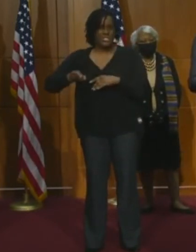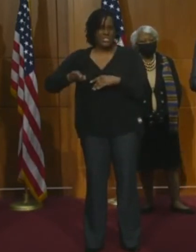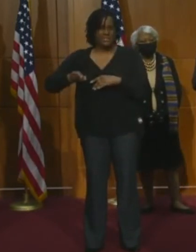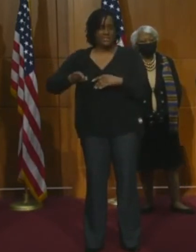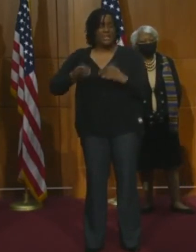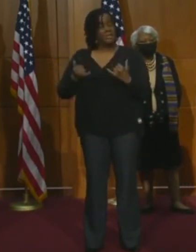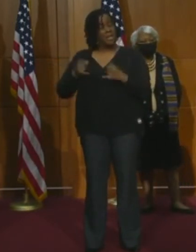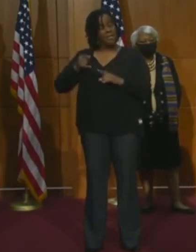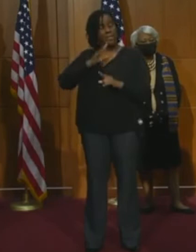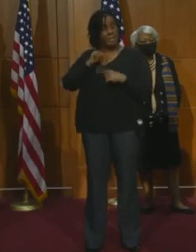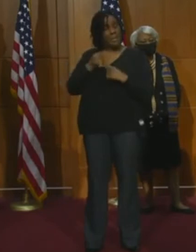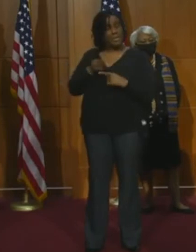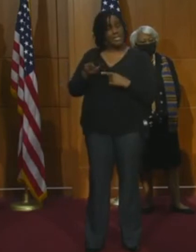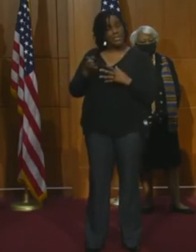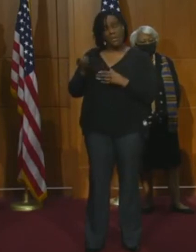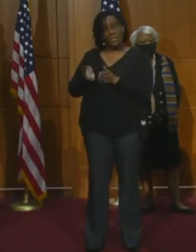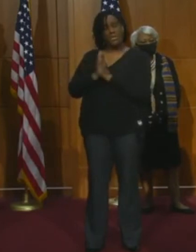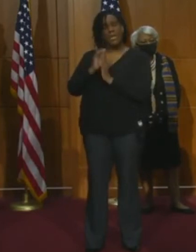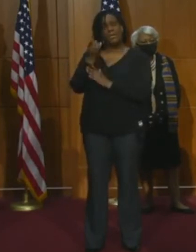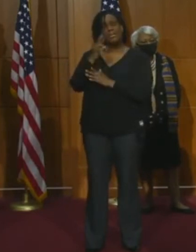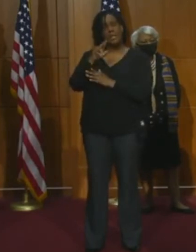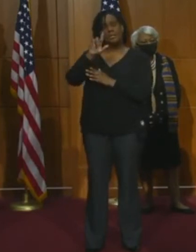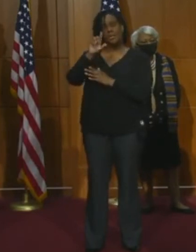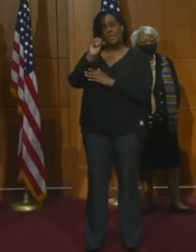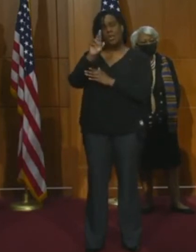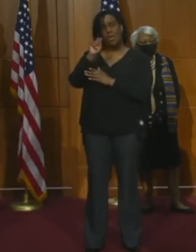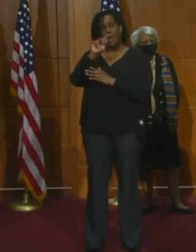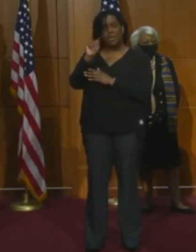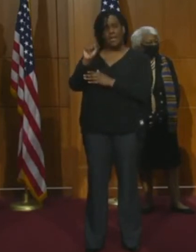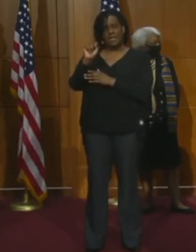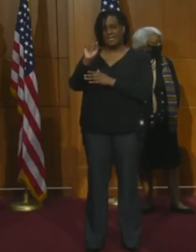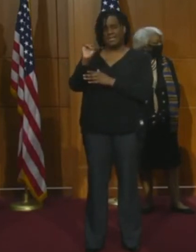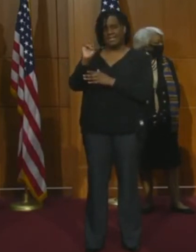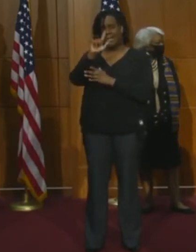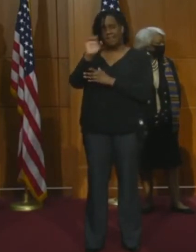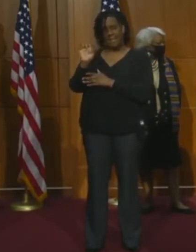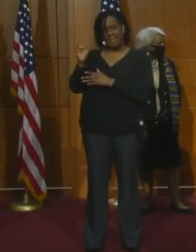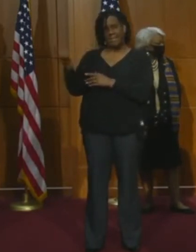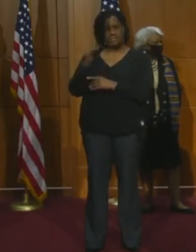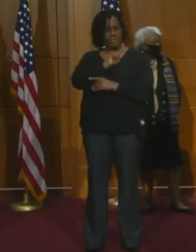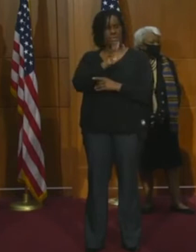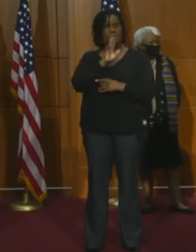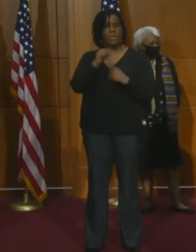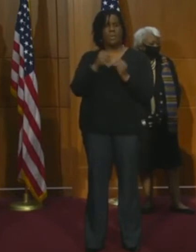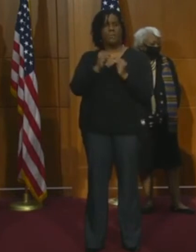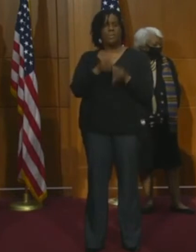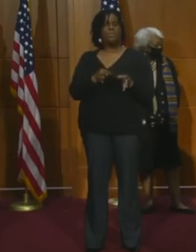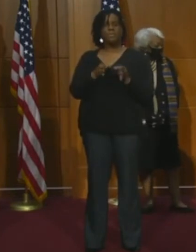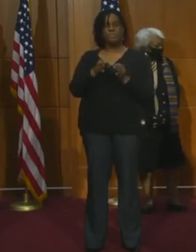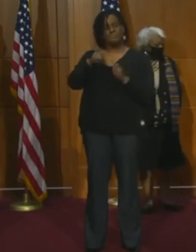speaking of history, I'd like to ask Dr. Lornette Lee to come talk in more depth about the significance of